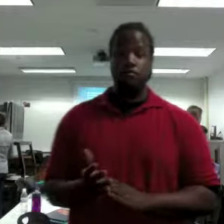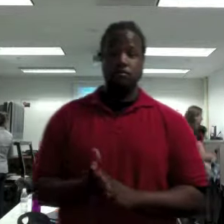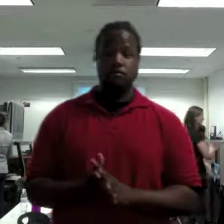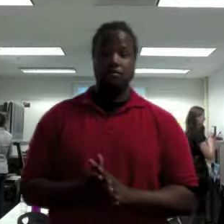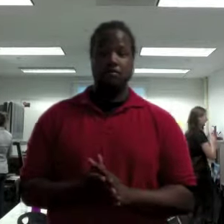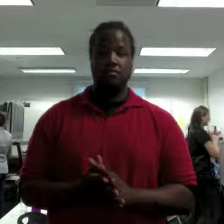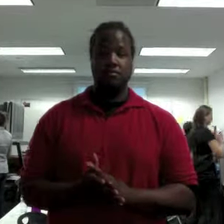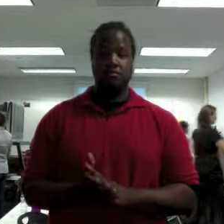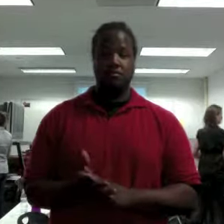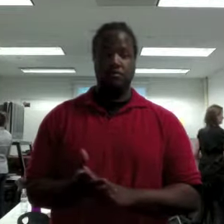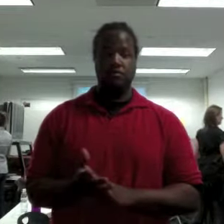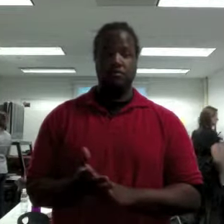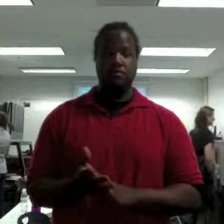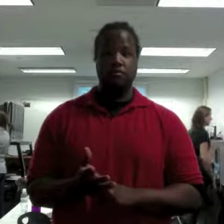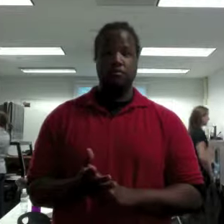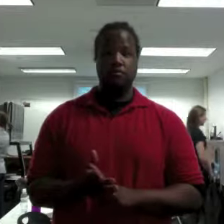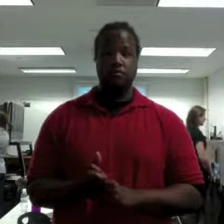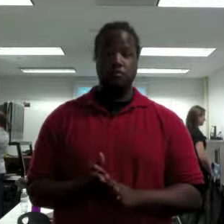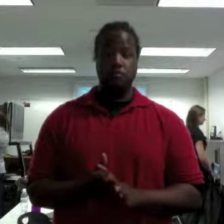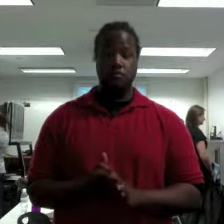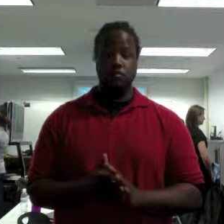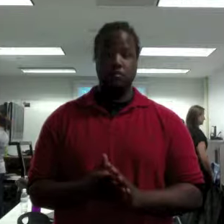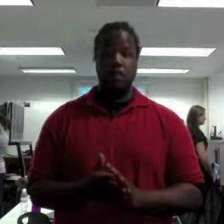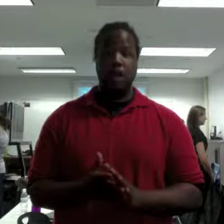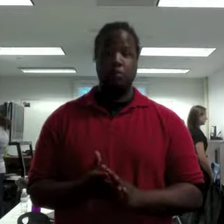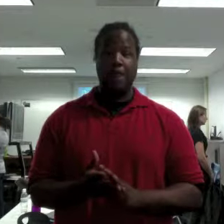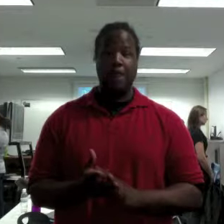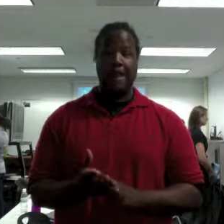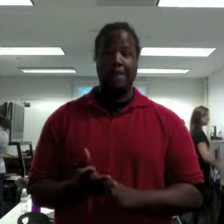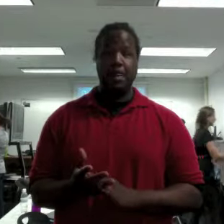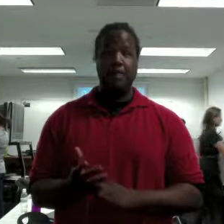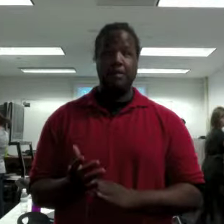Your goal is to transliterate